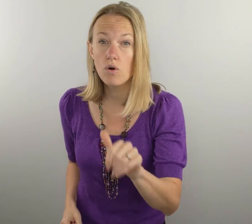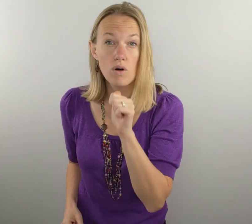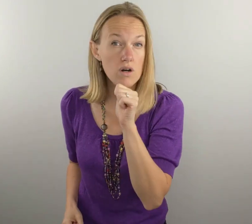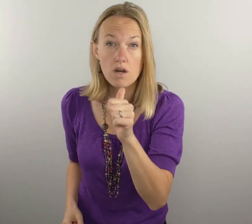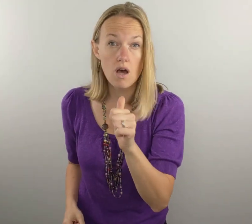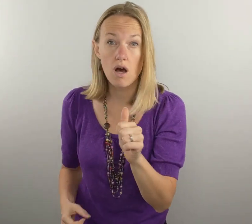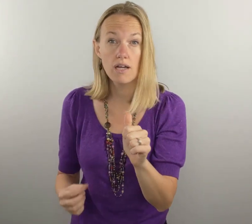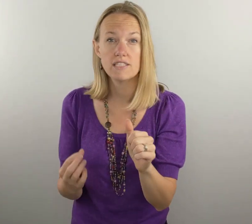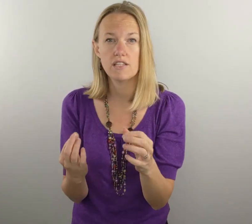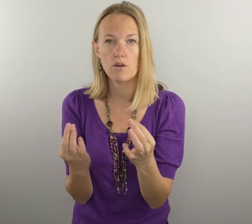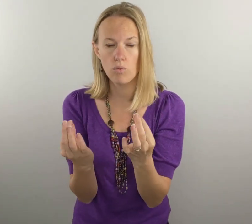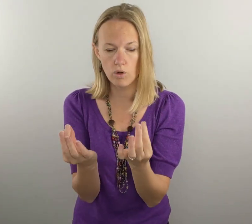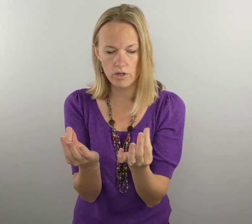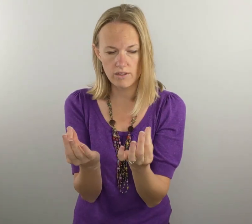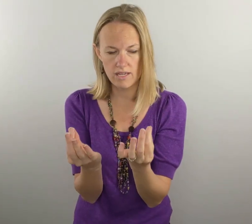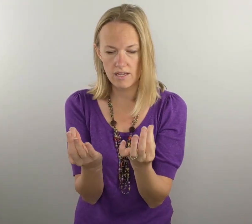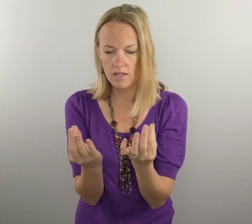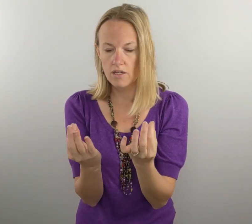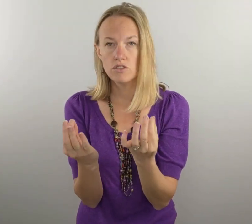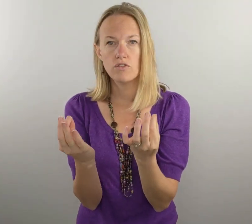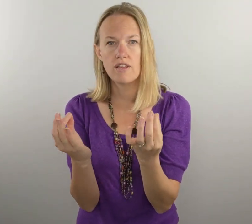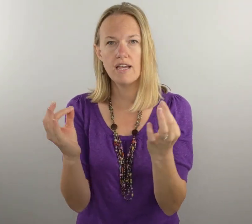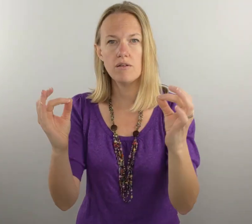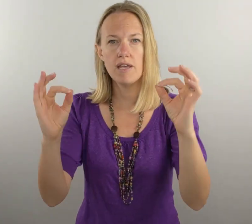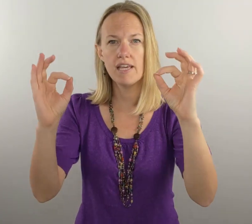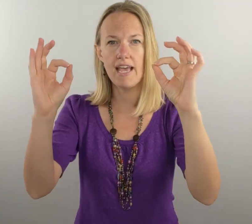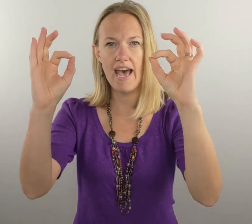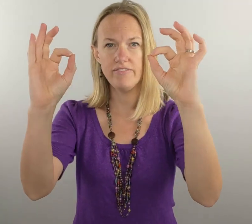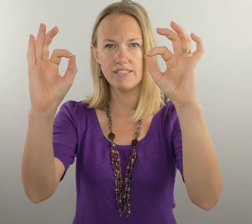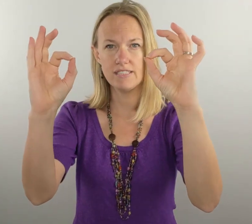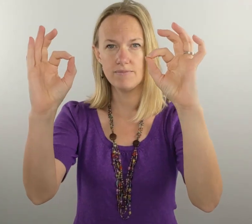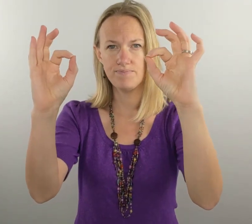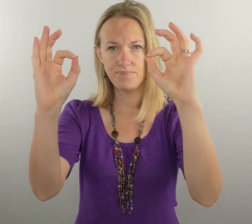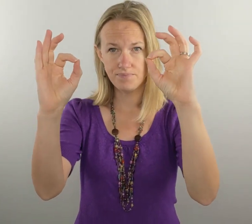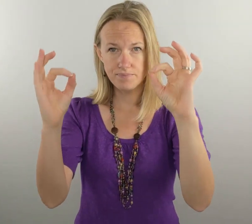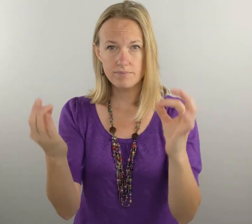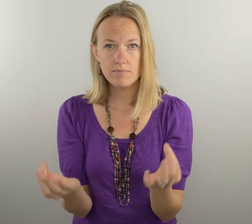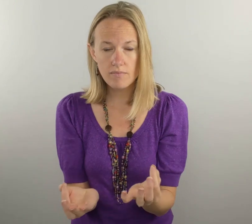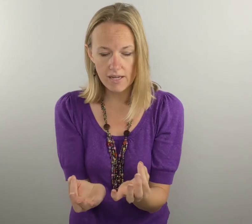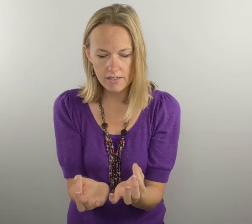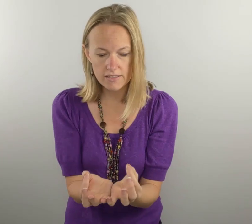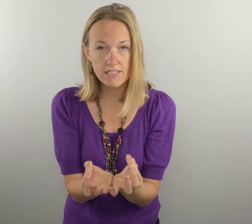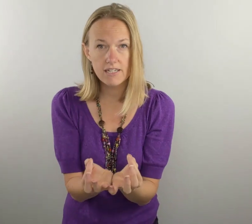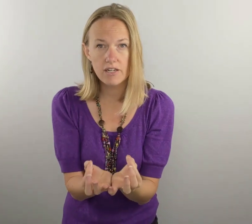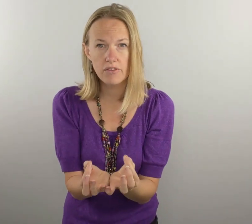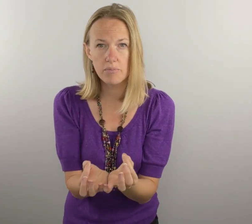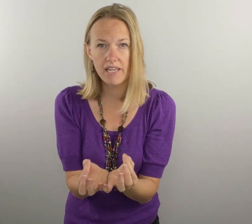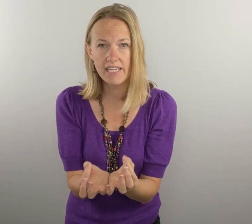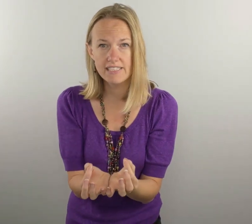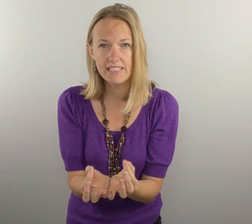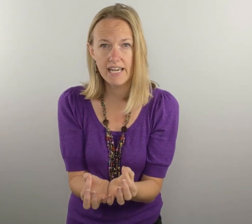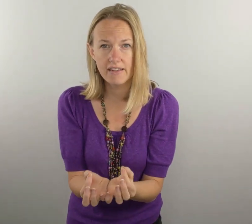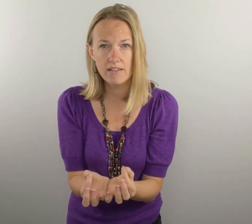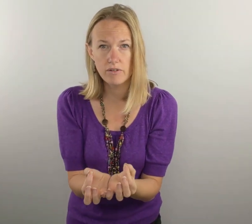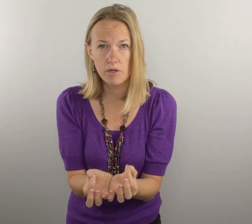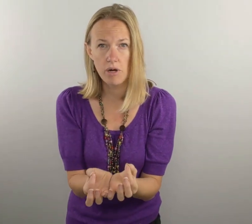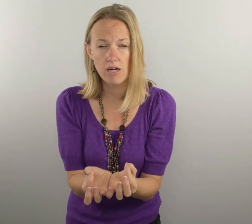you're not, and then worthy. So for that you're making F's, and you're going to start here with your pinkies together with your palms